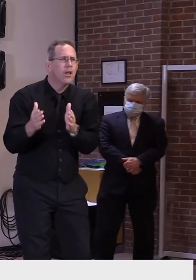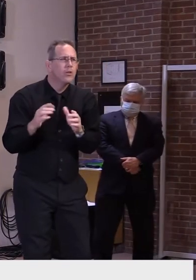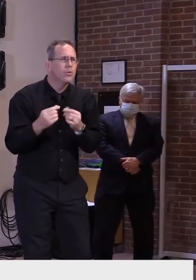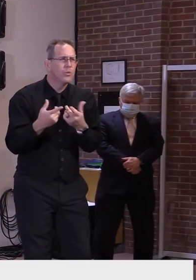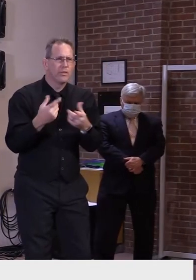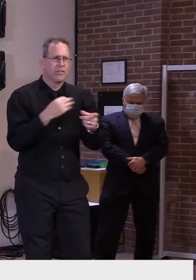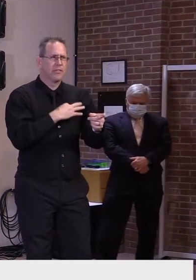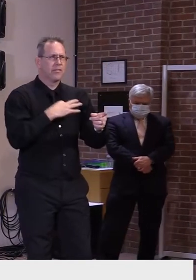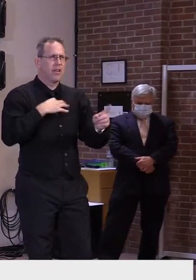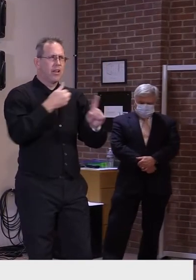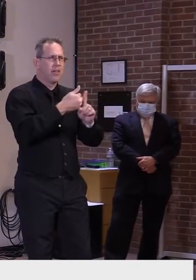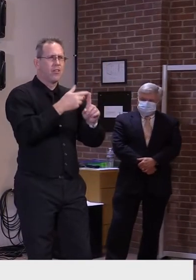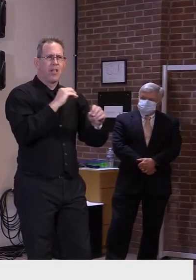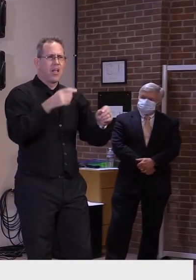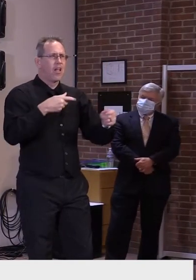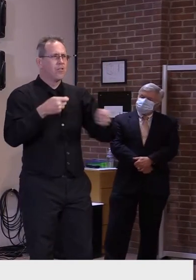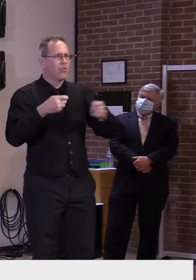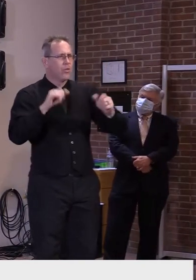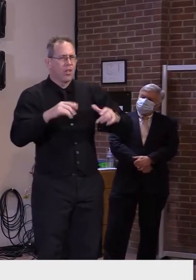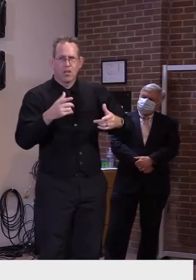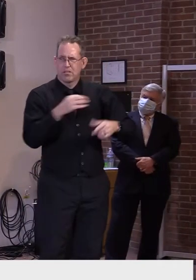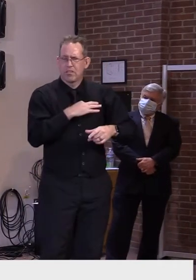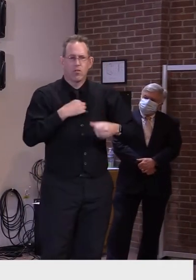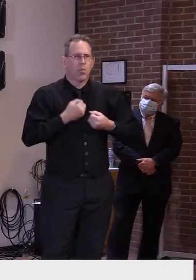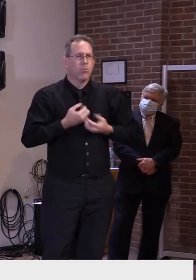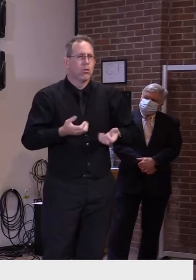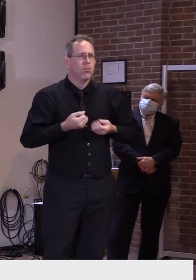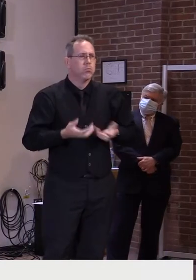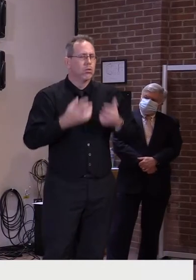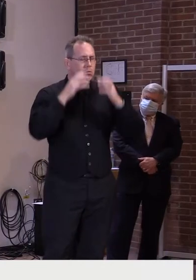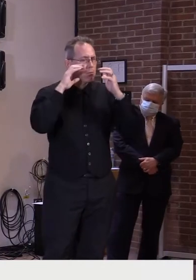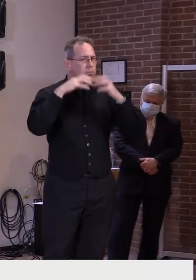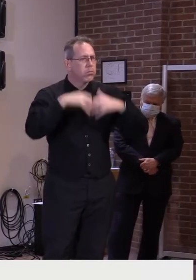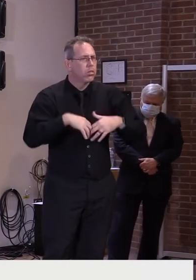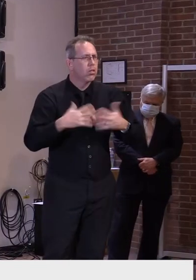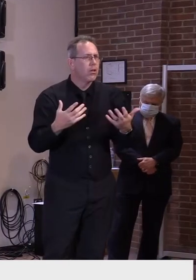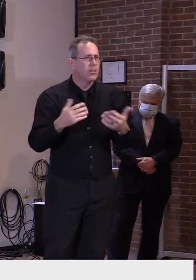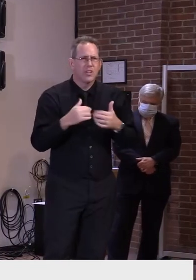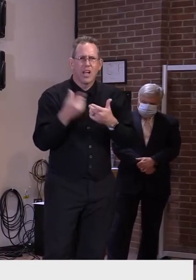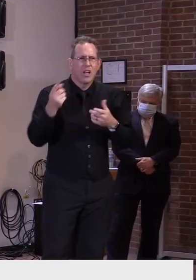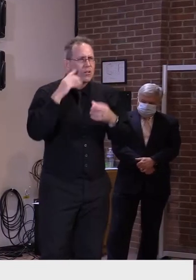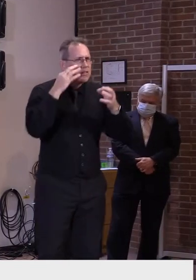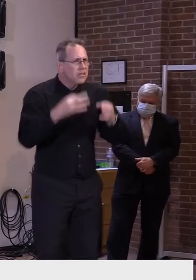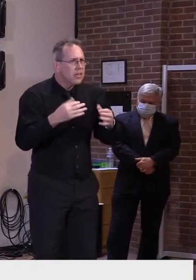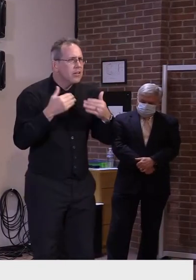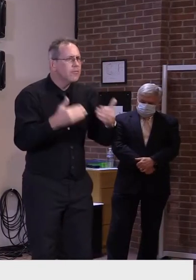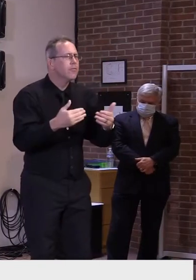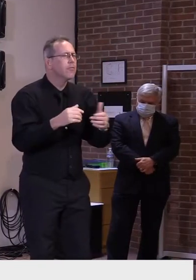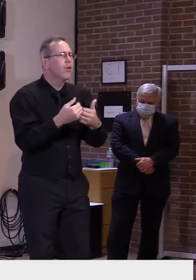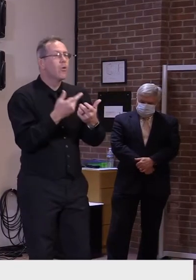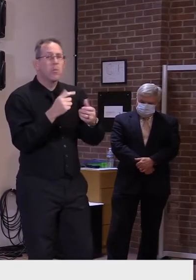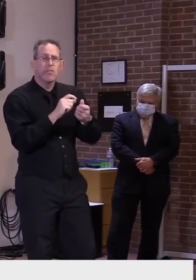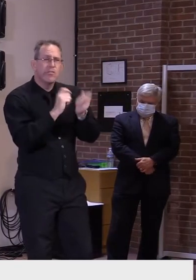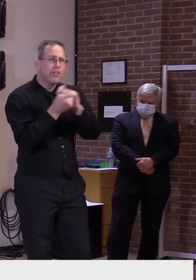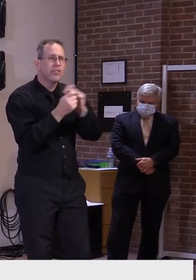the required number of education days? Yeah, I think there's a variety of strategies going on, and I would say the fatigue is